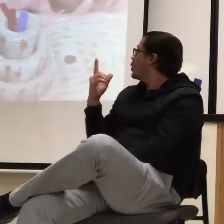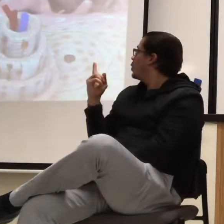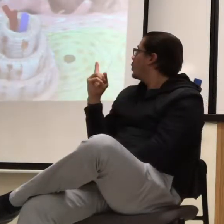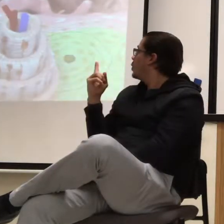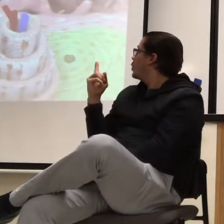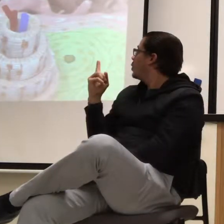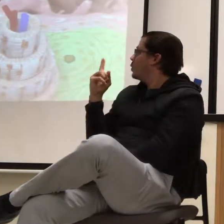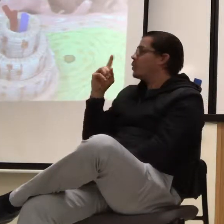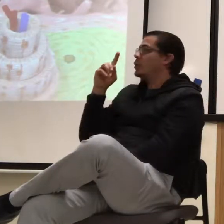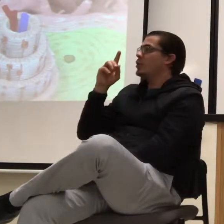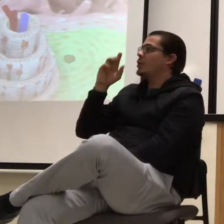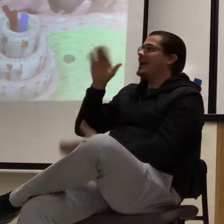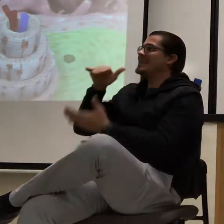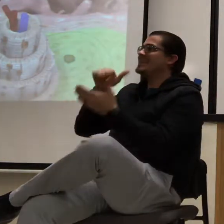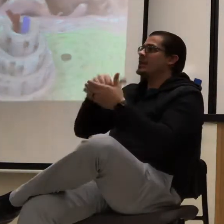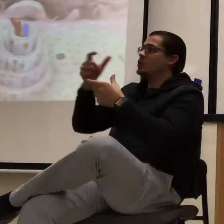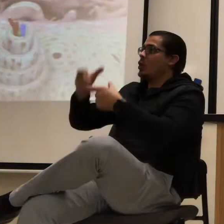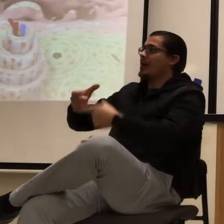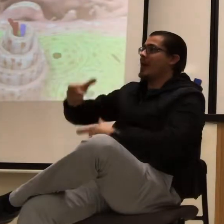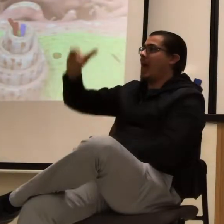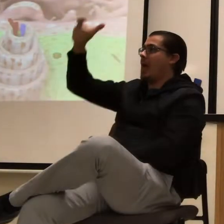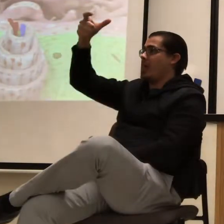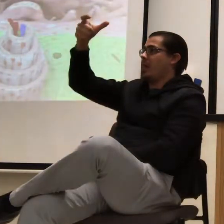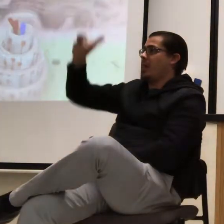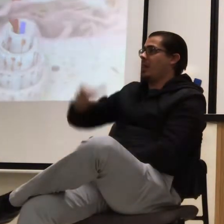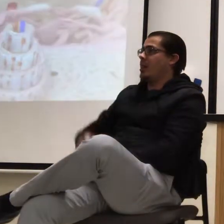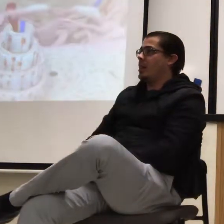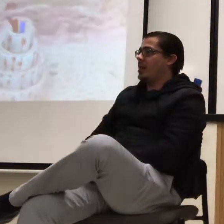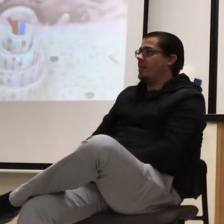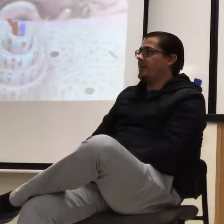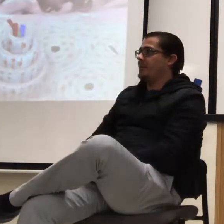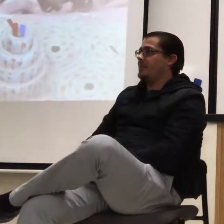a central canal, okay?